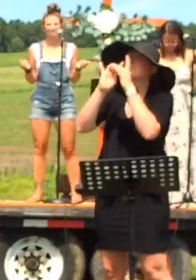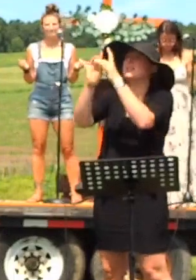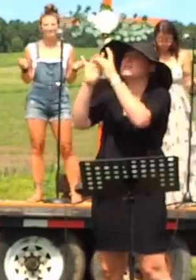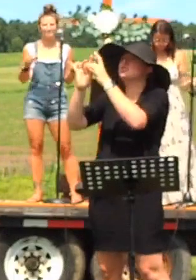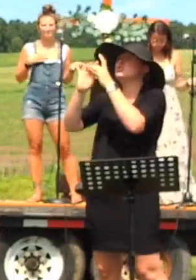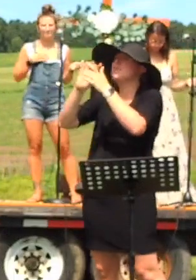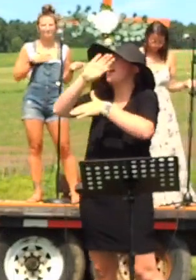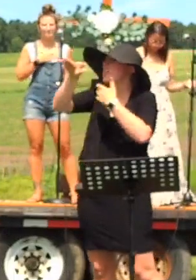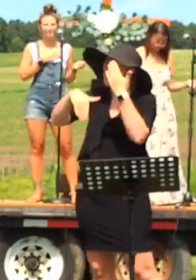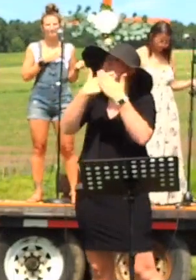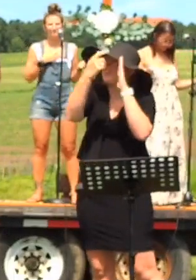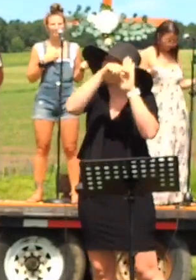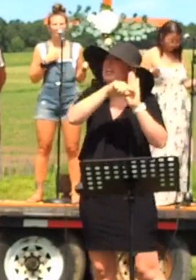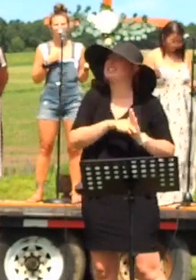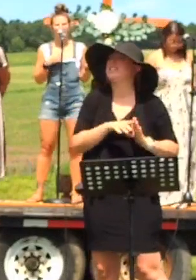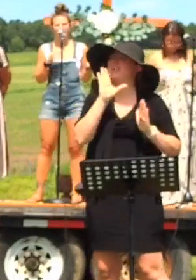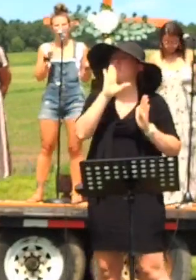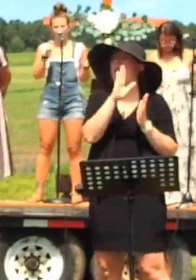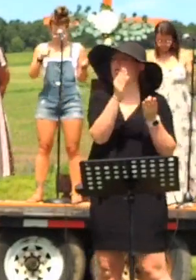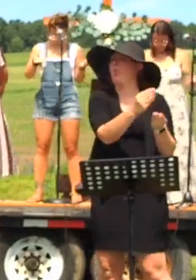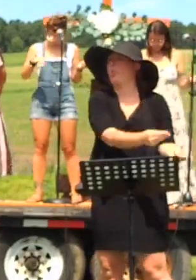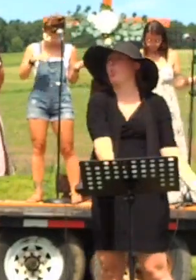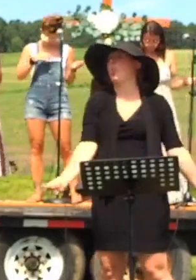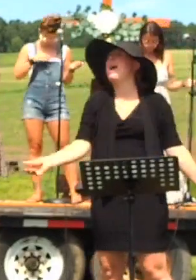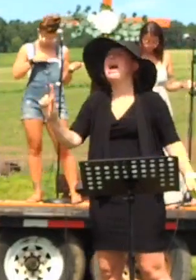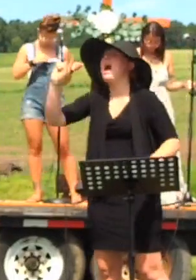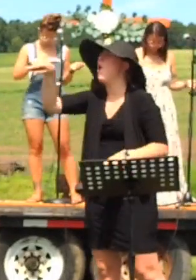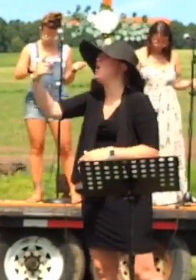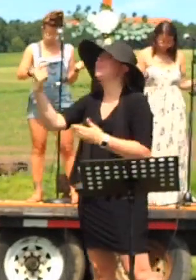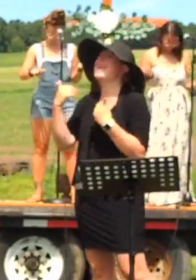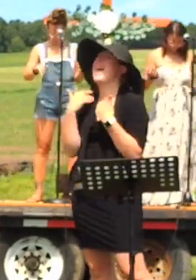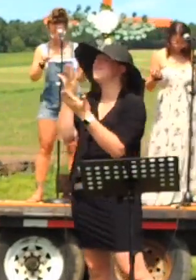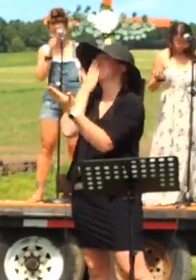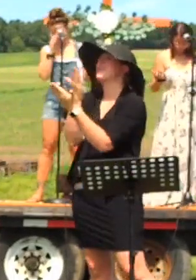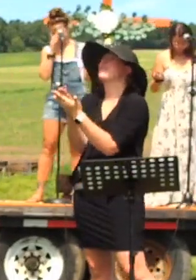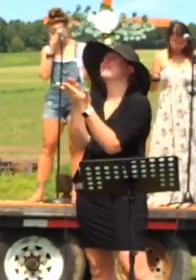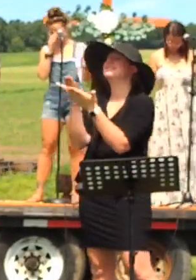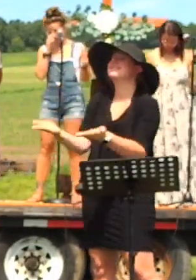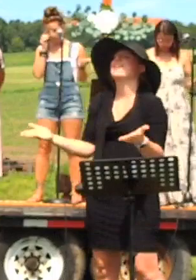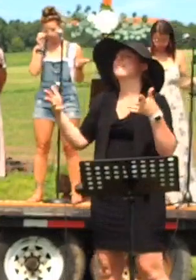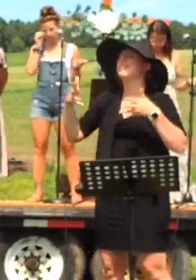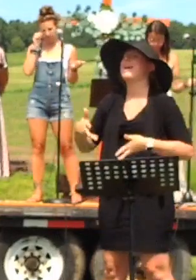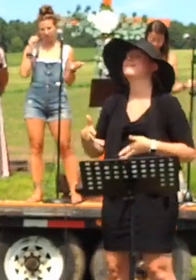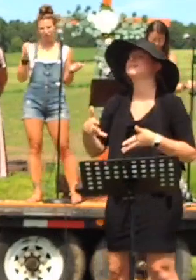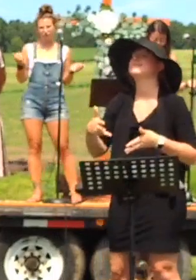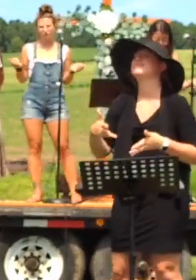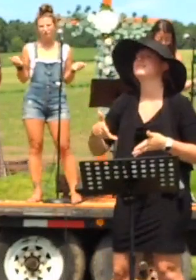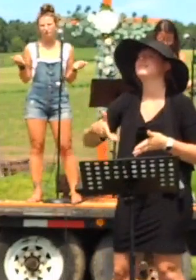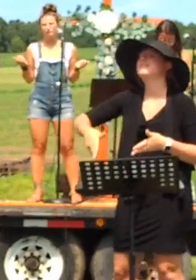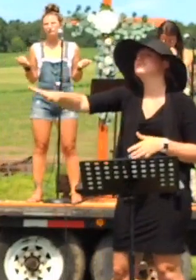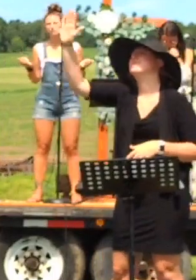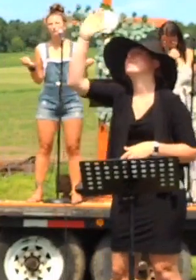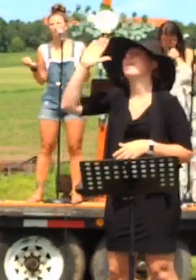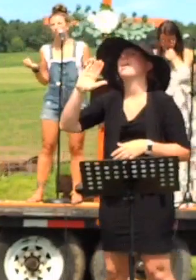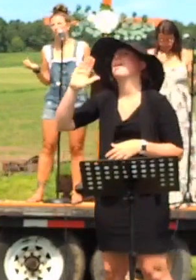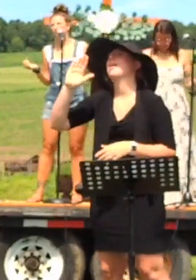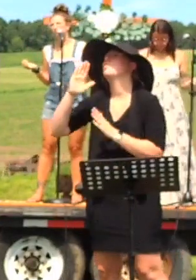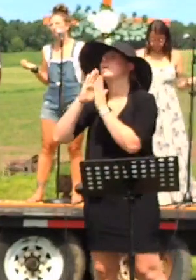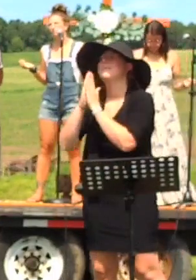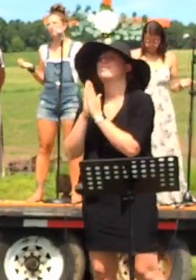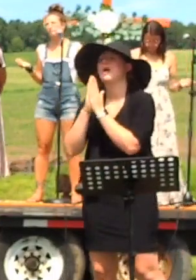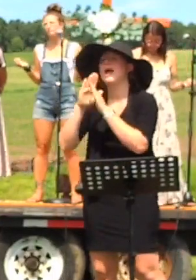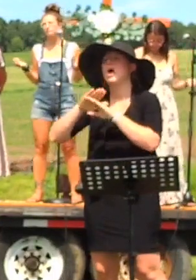this life would fall away, and that we would only have the good stuff. So, Father, we pray over